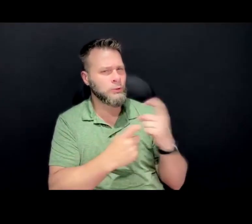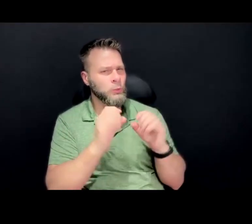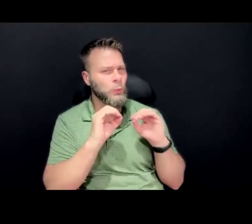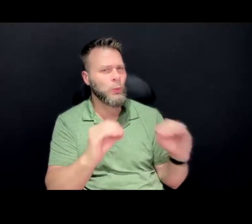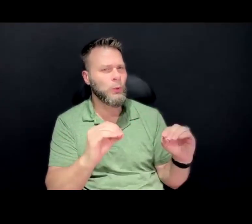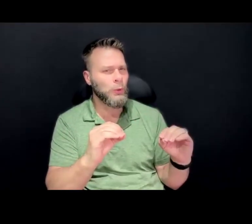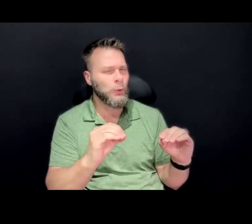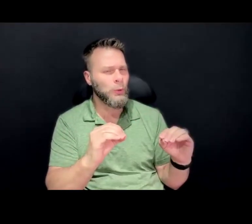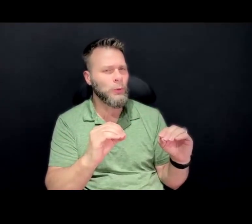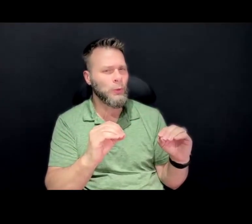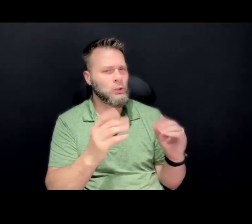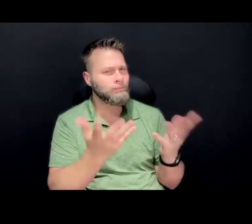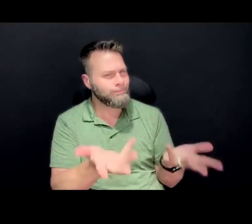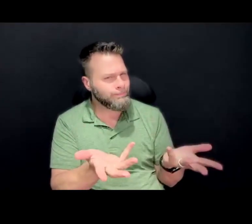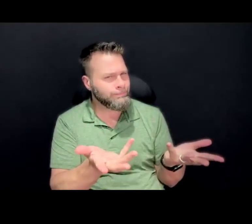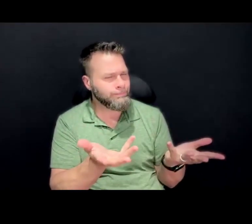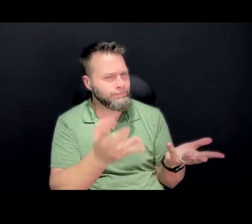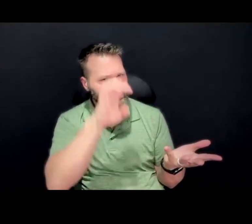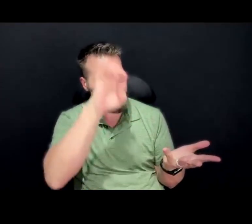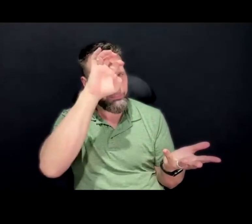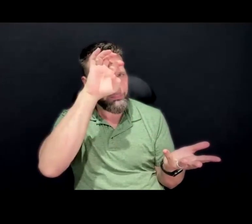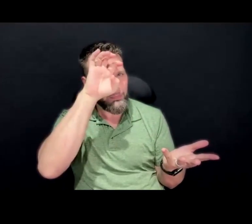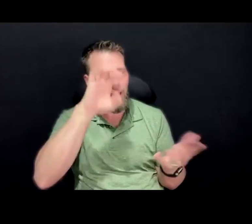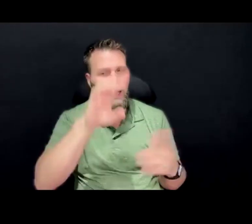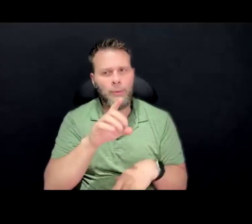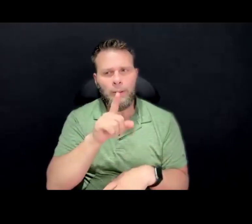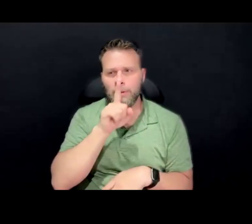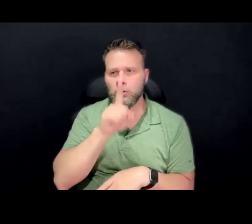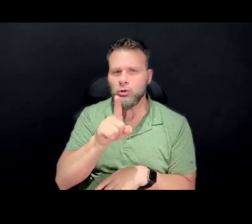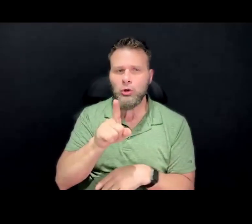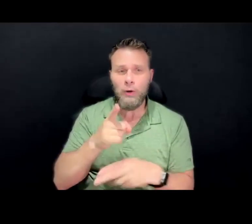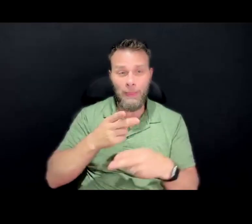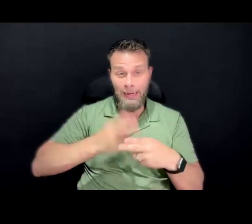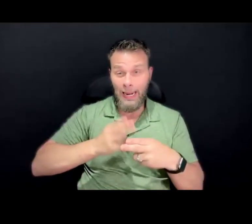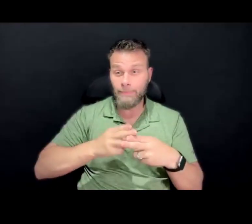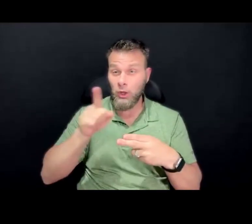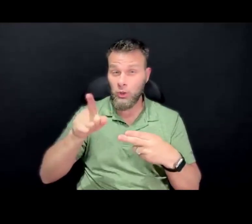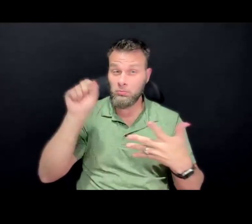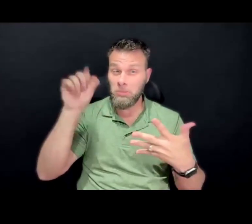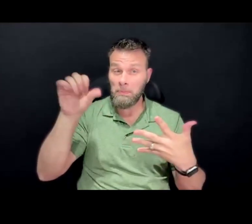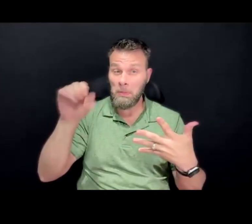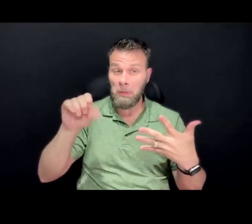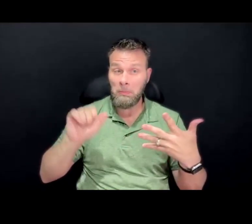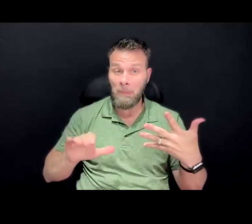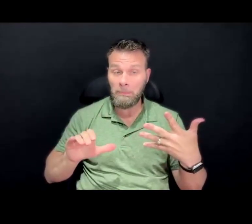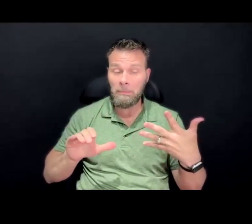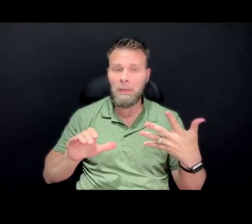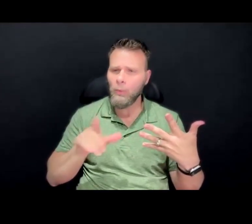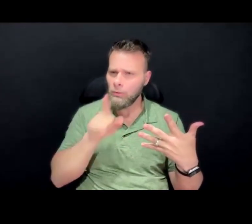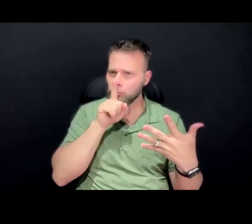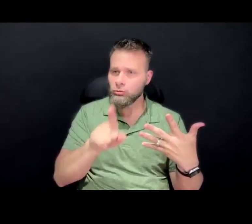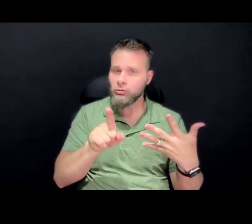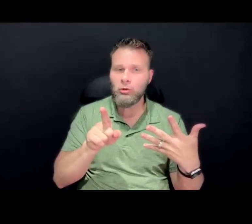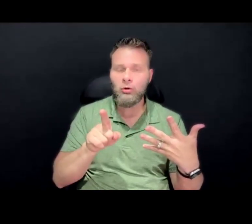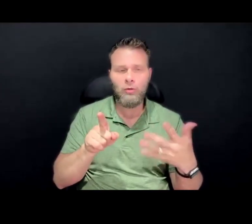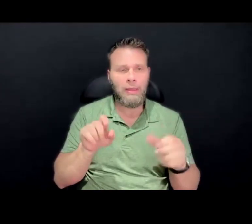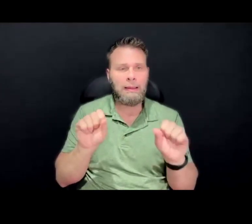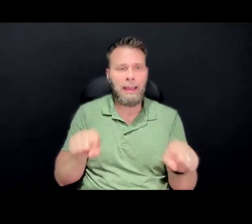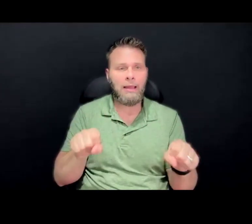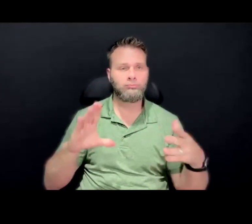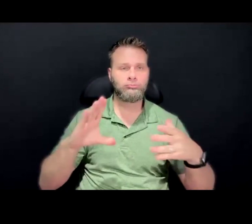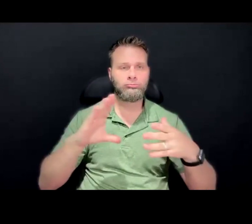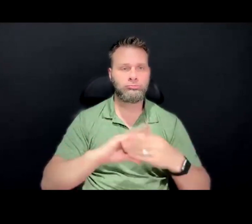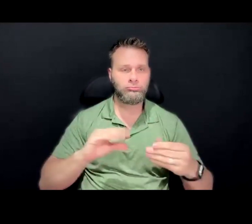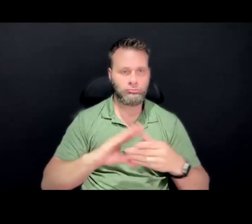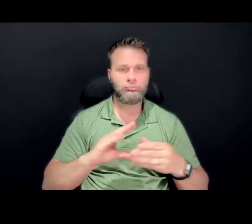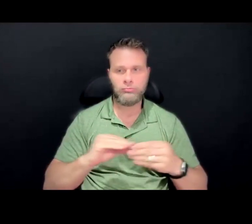going to make sure that I review the names that you're calling out to ensure that they have talking permission. And I see they